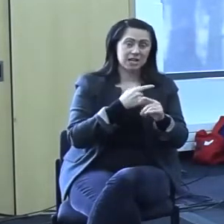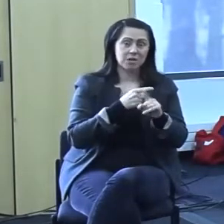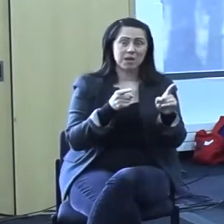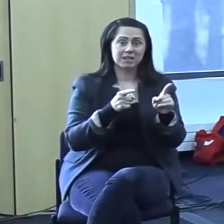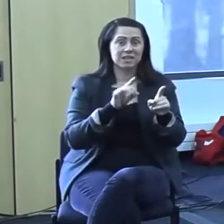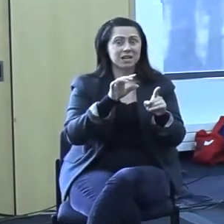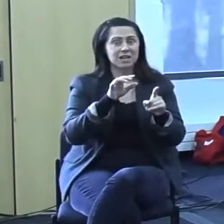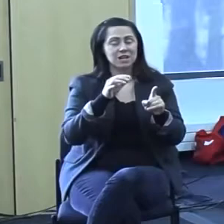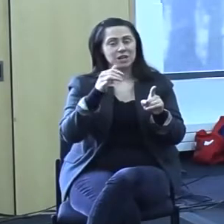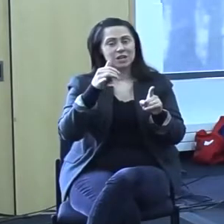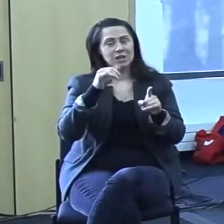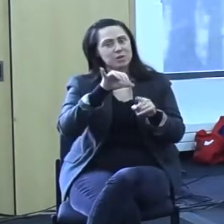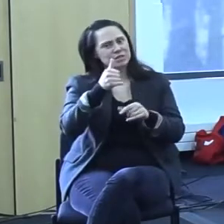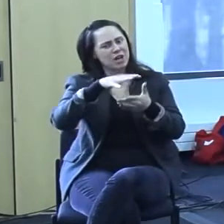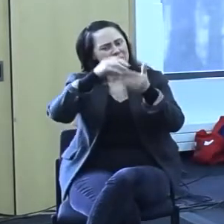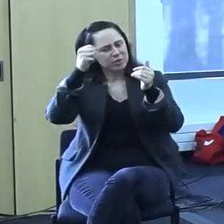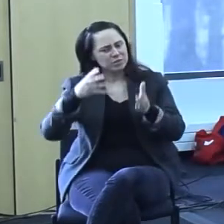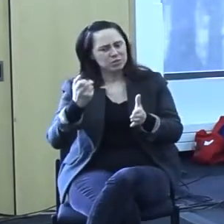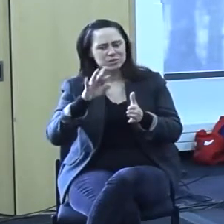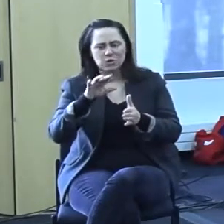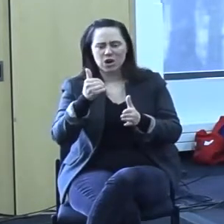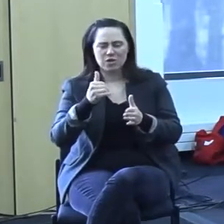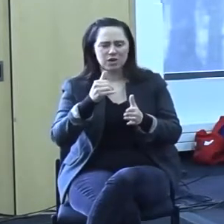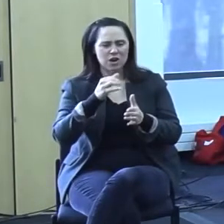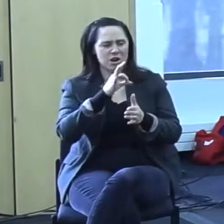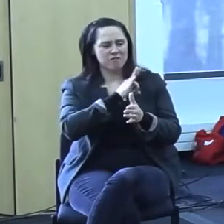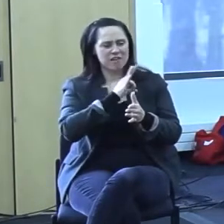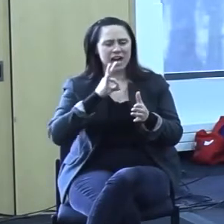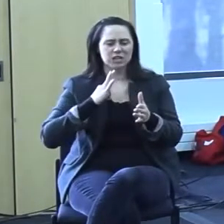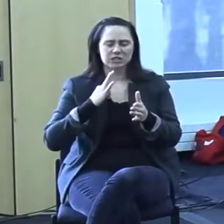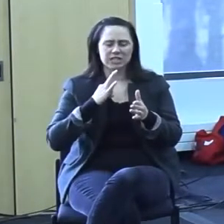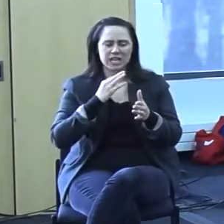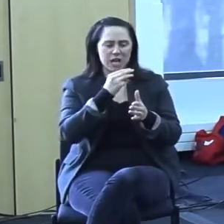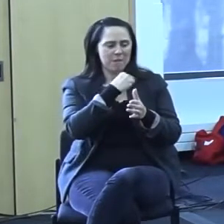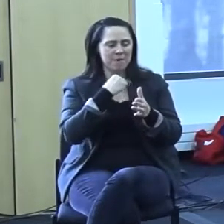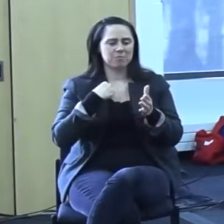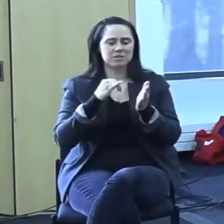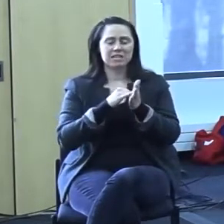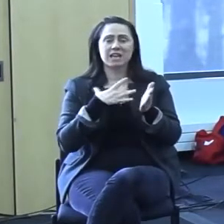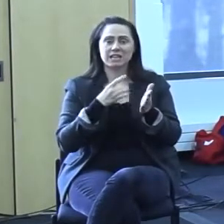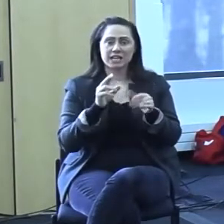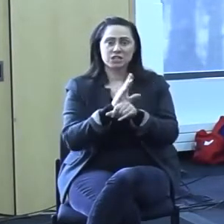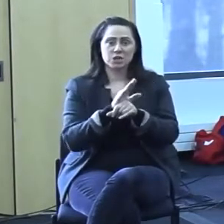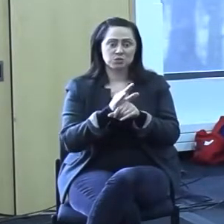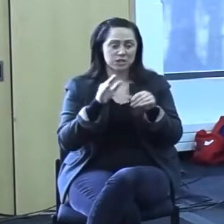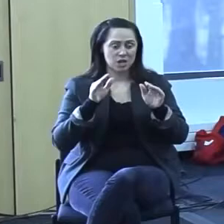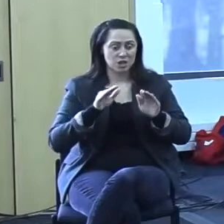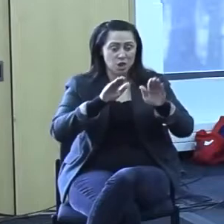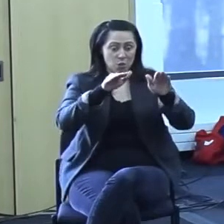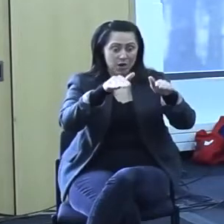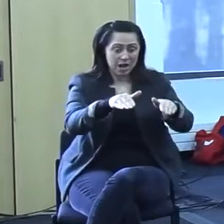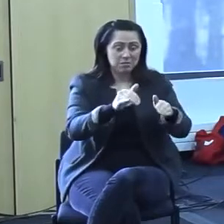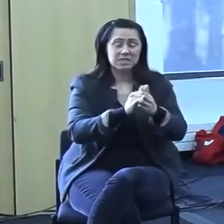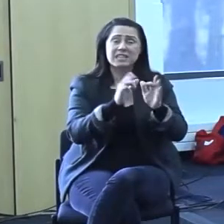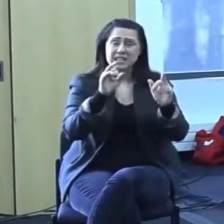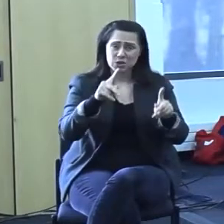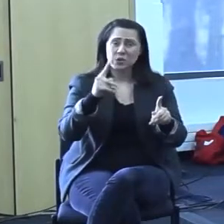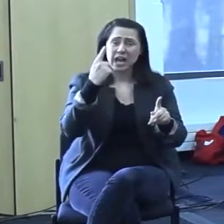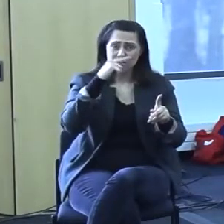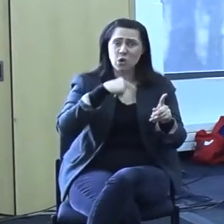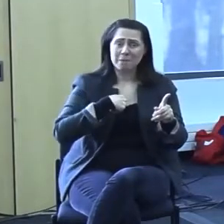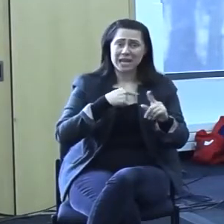other students or other faculty members that like to use the ramps, and which is okay with